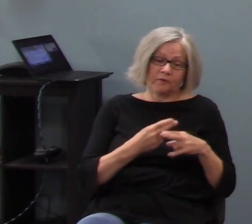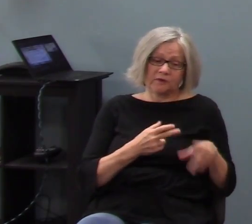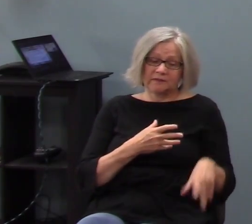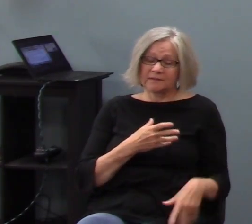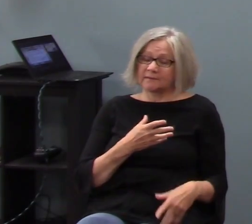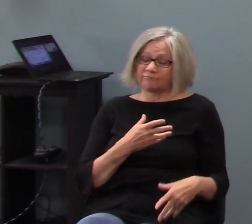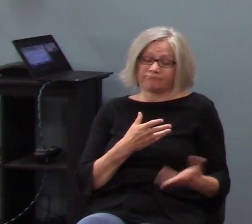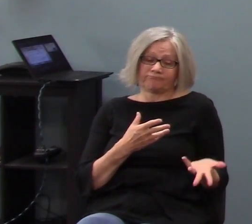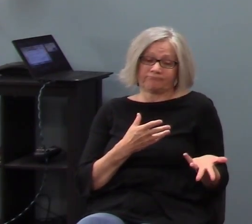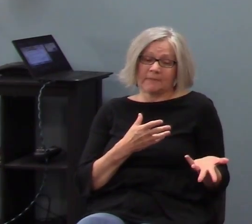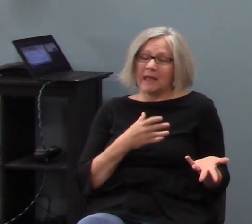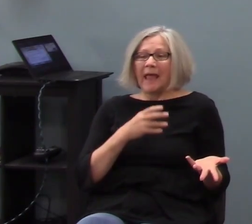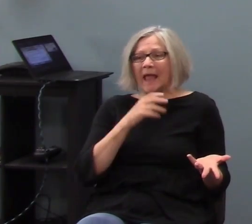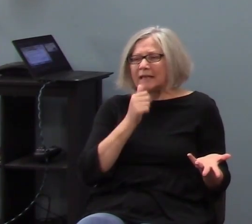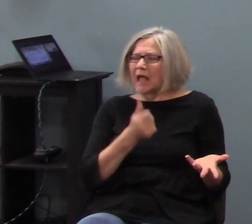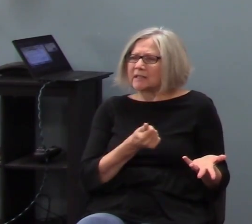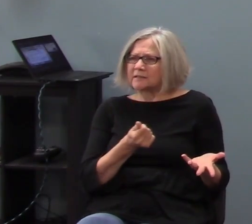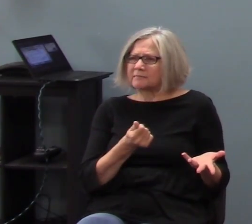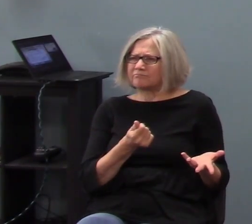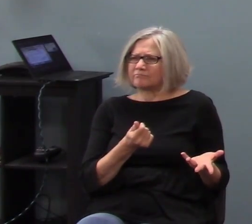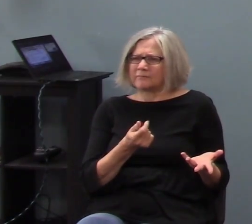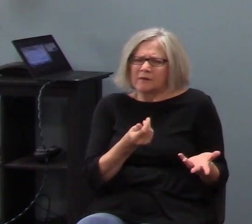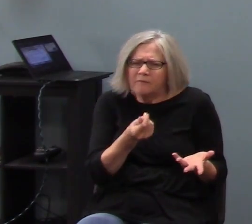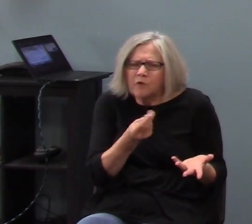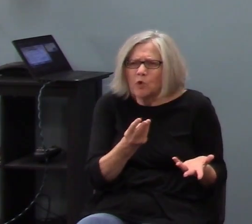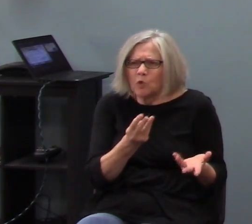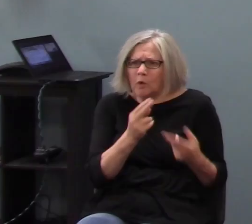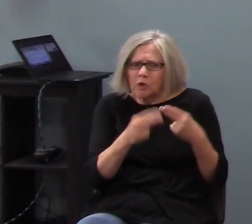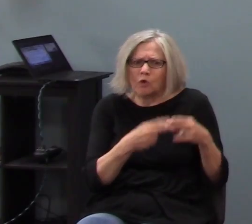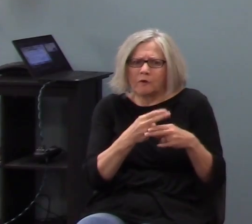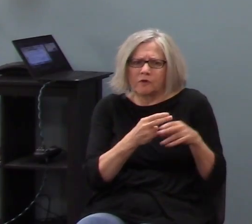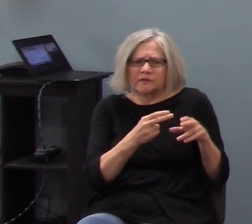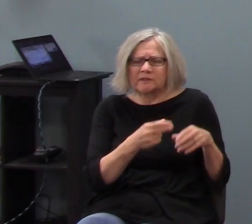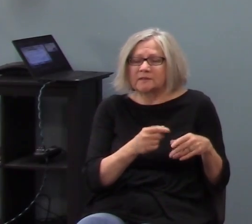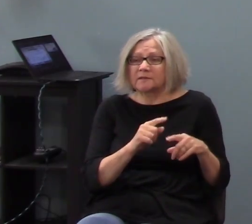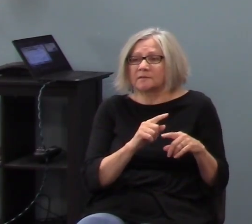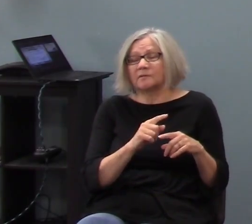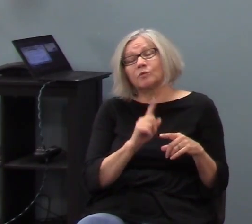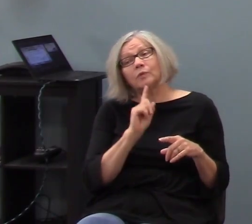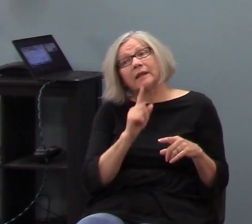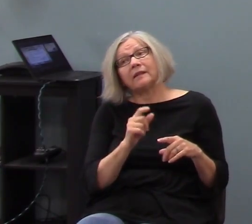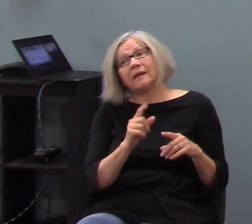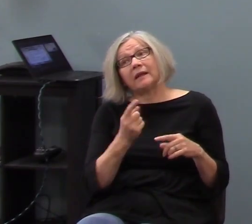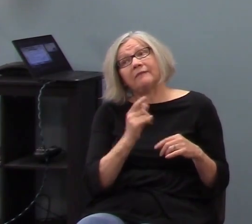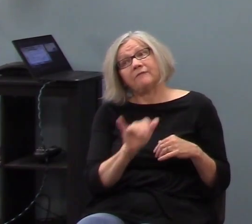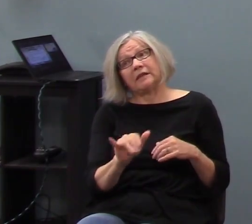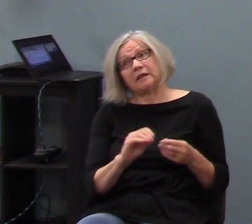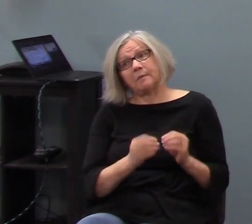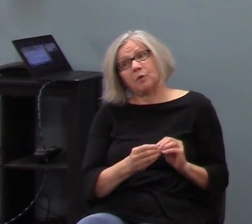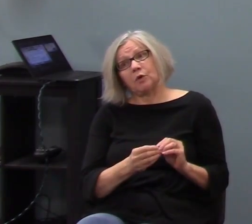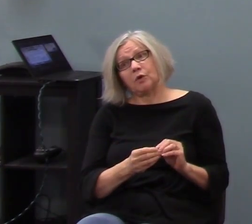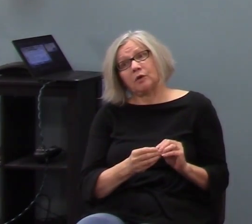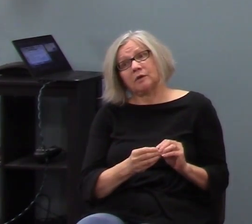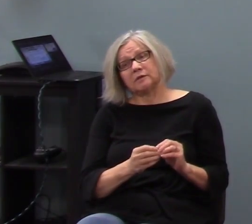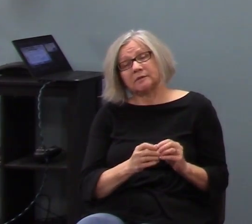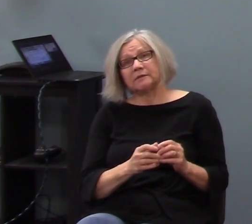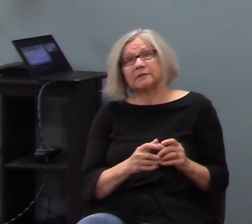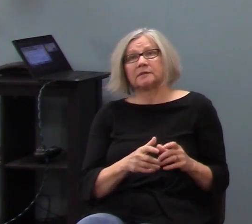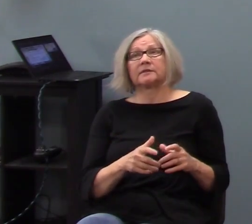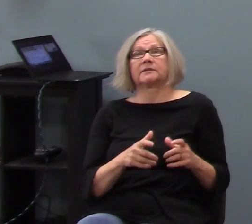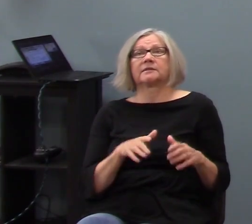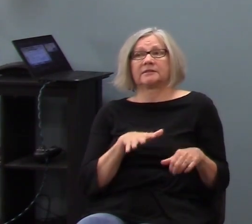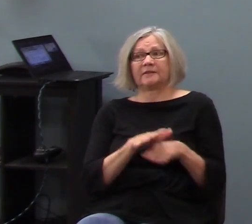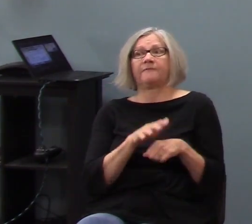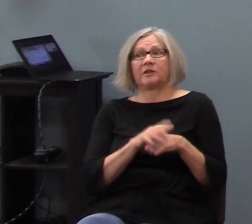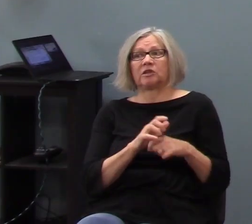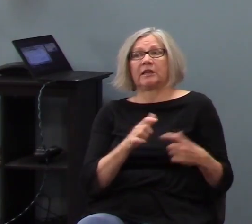it can't just be like a couple of universes. It has to be almost an infinite number. The mathematical term here is sufficiently large, which means a number